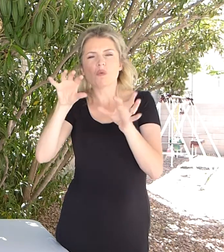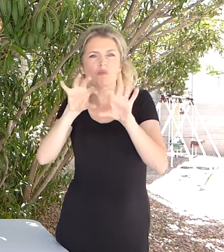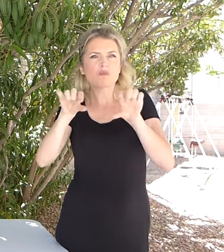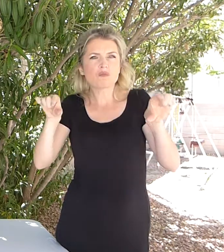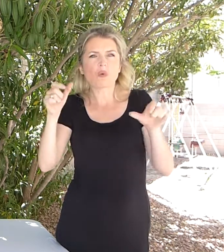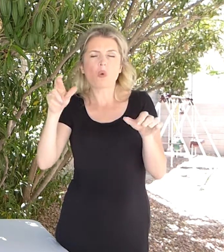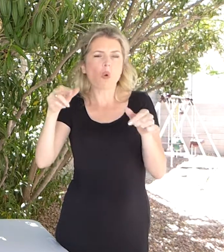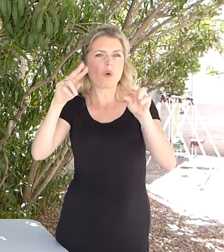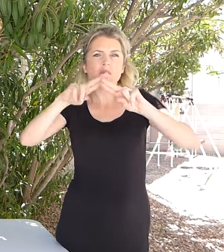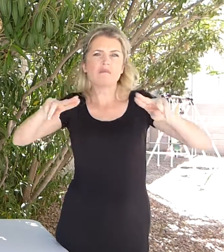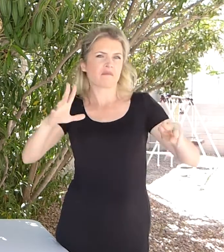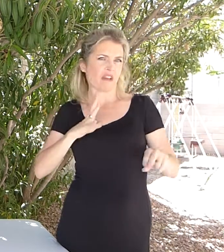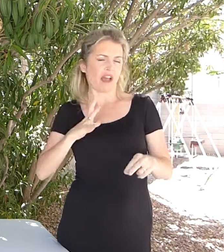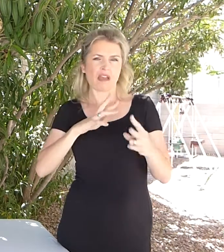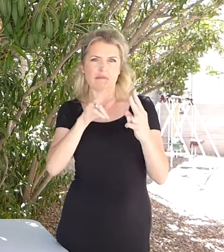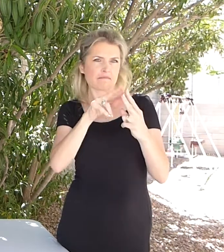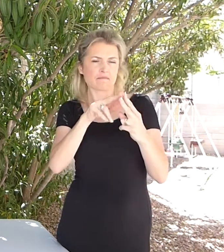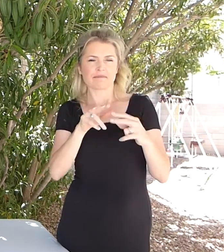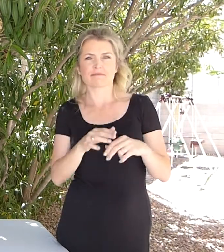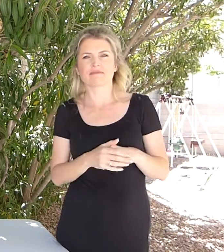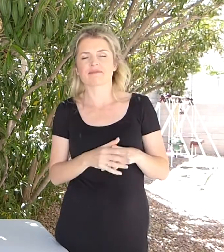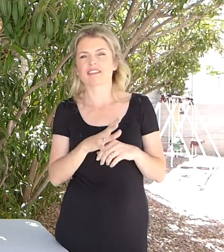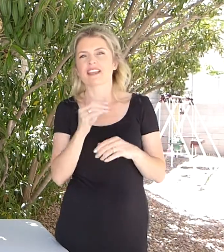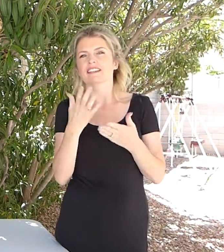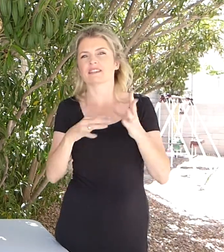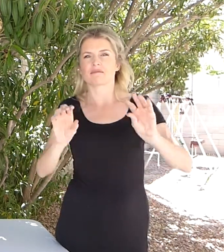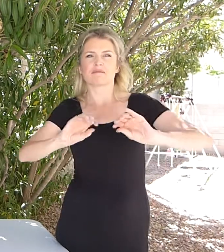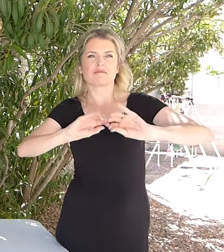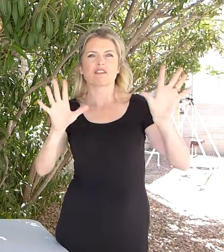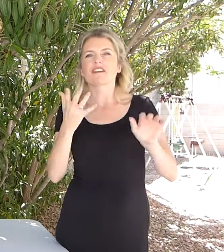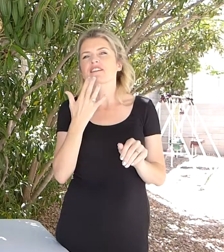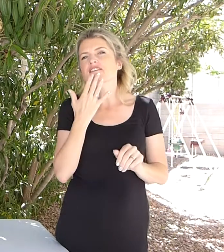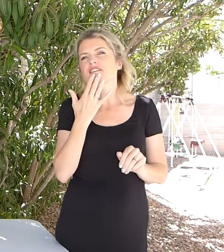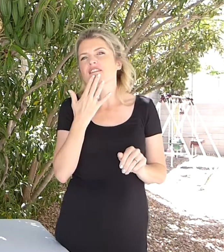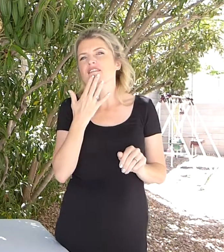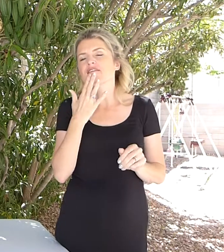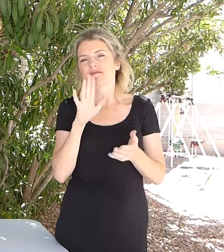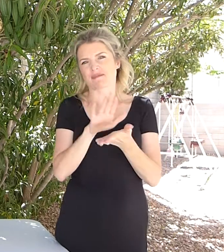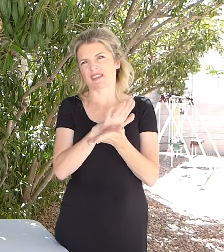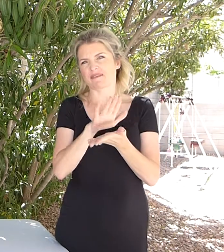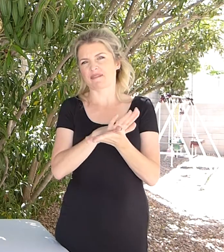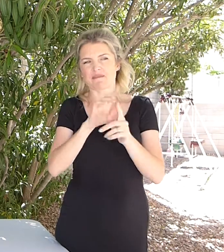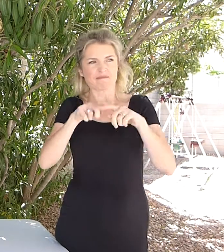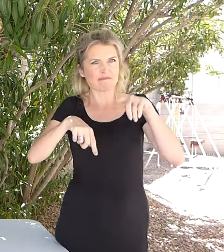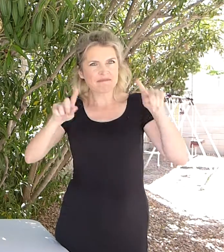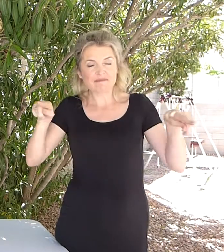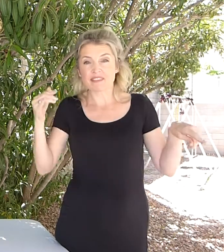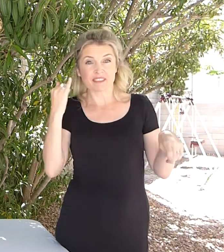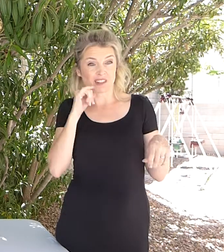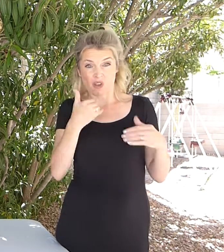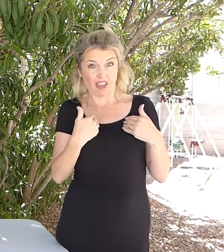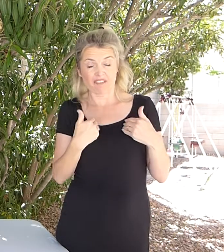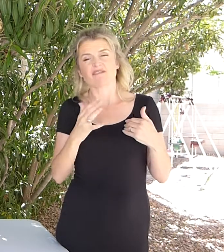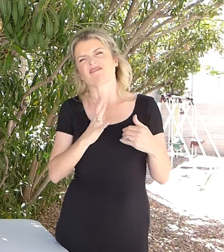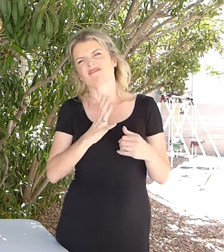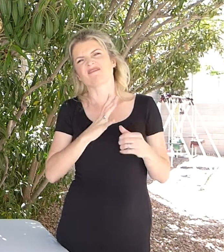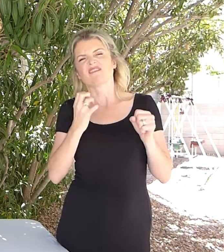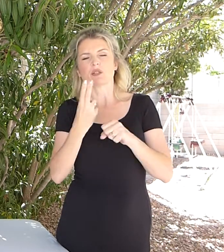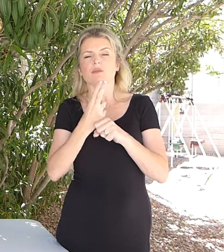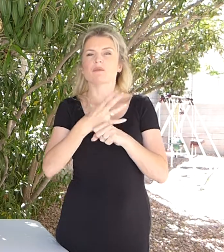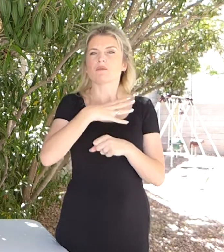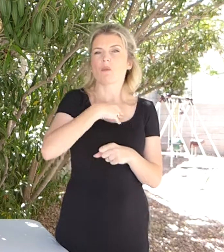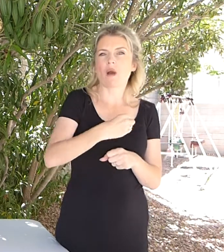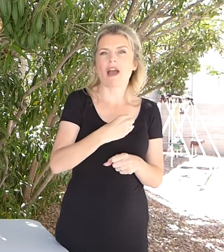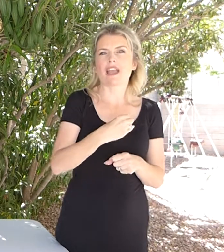work, and then some bright colorful paper. If you don't have bright construction paper, you can always use white